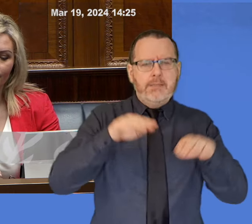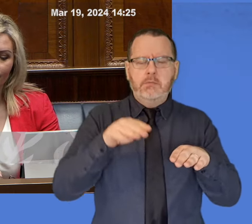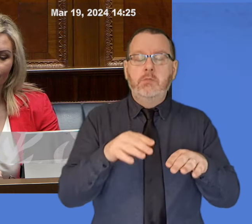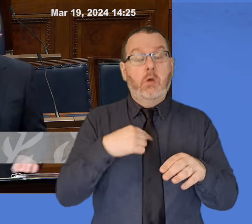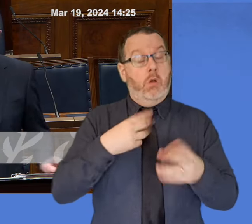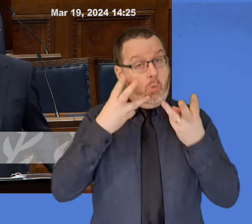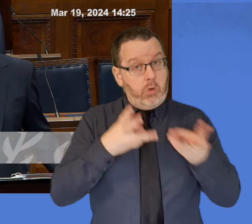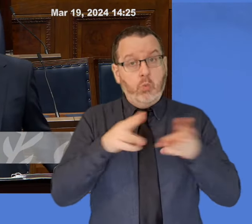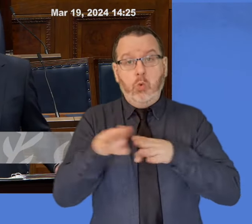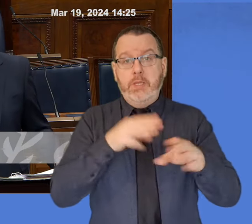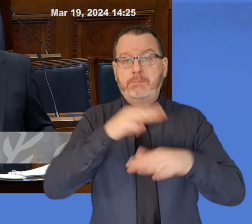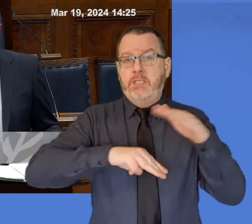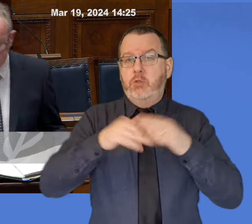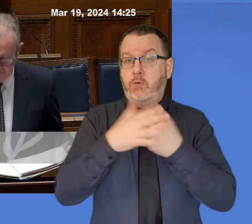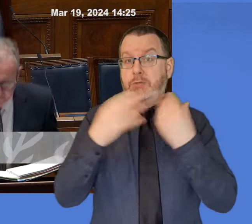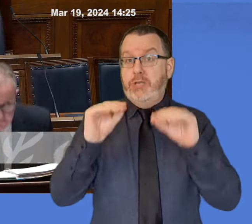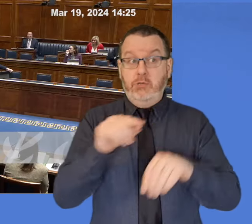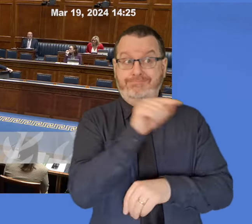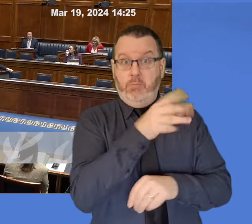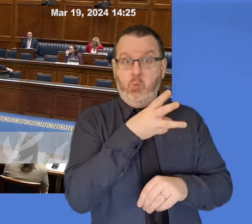the early years and childcare strategy.